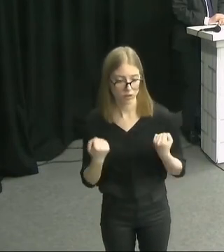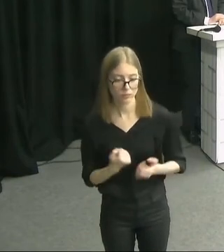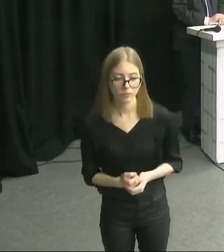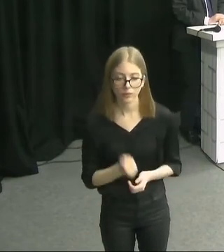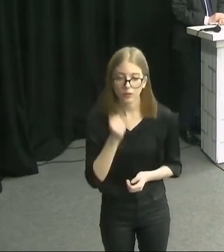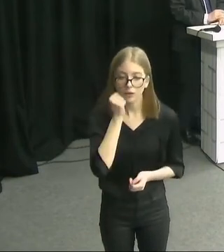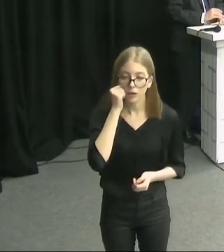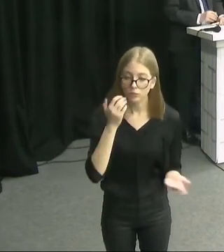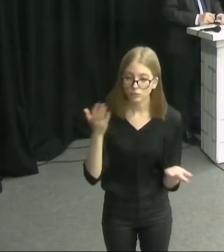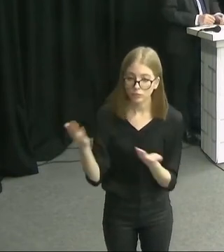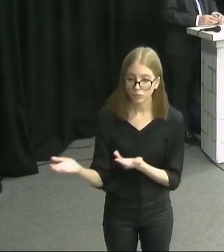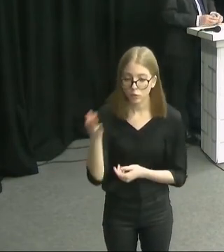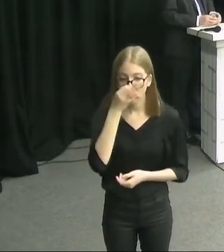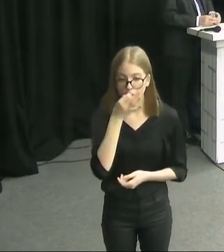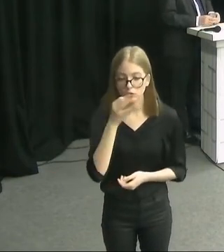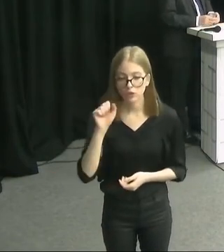find